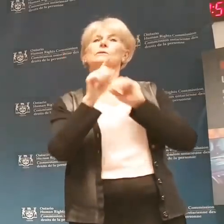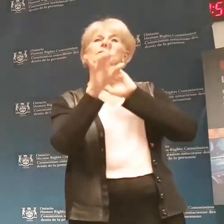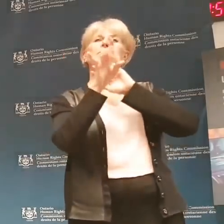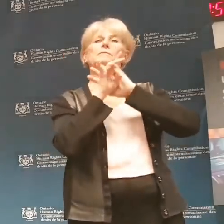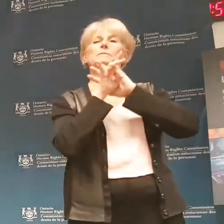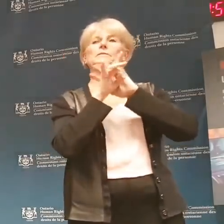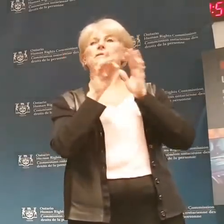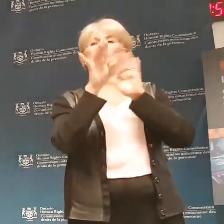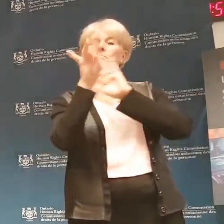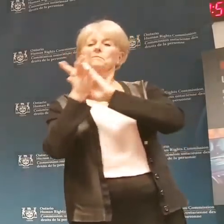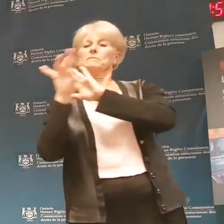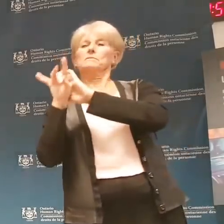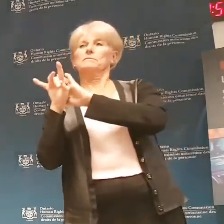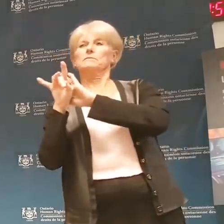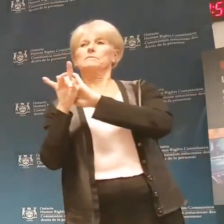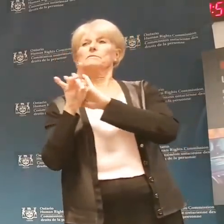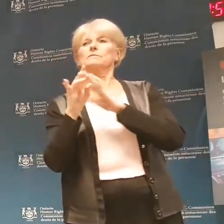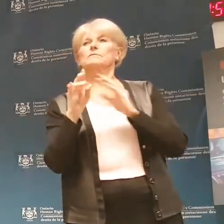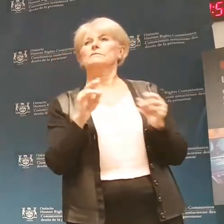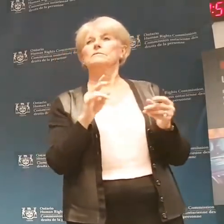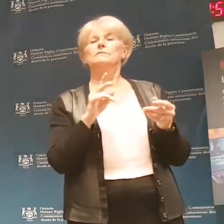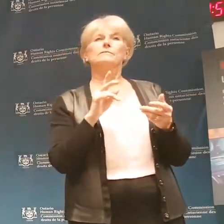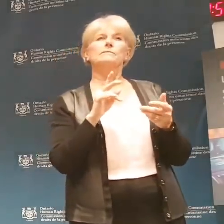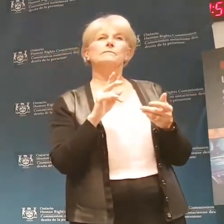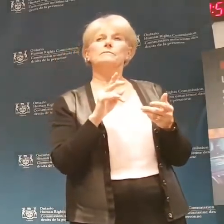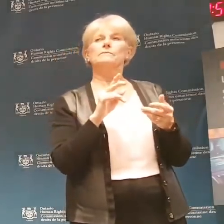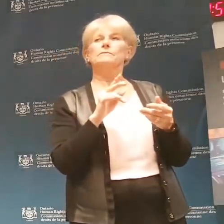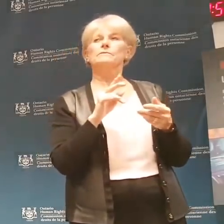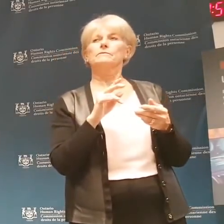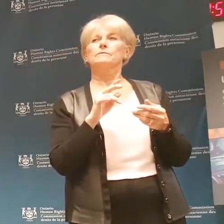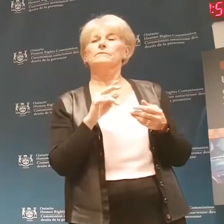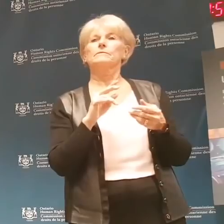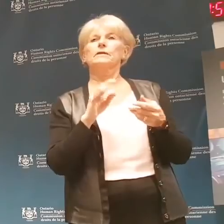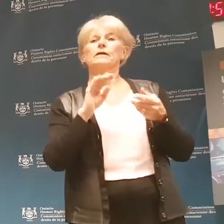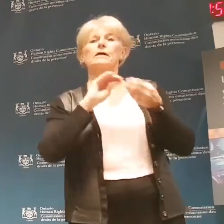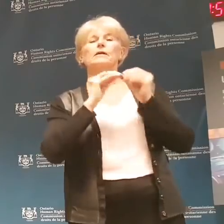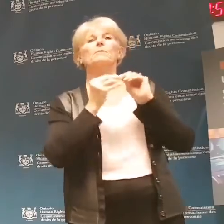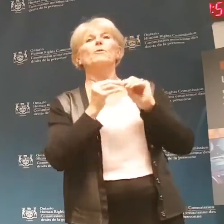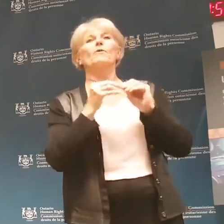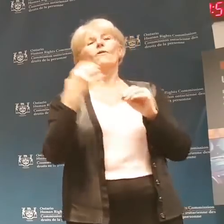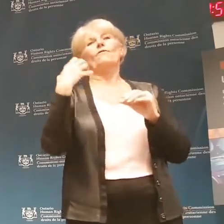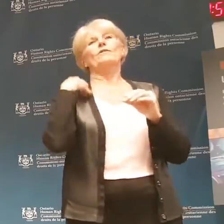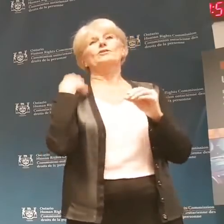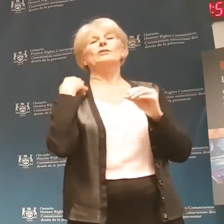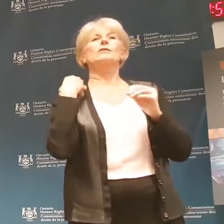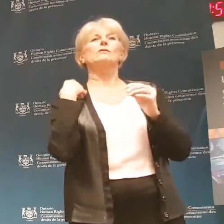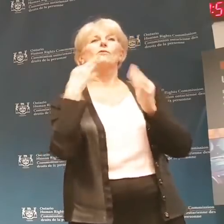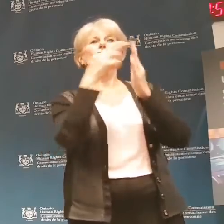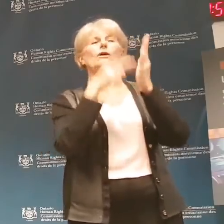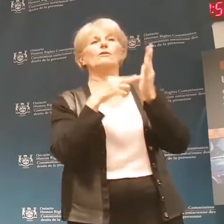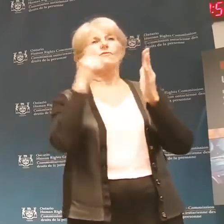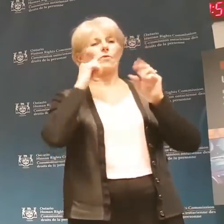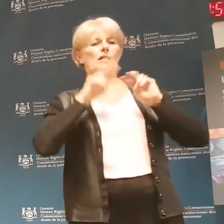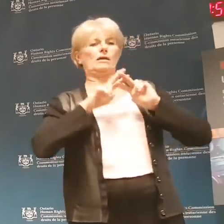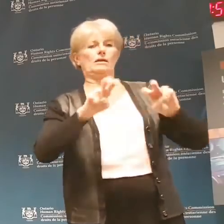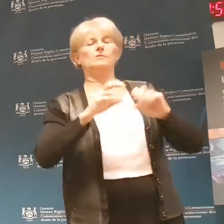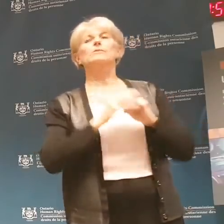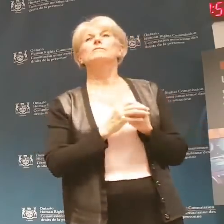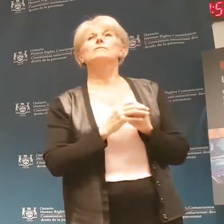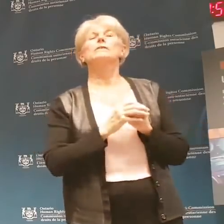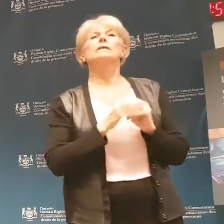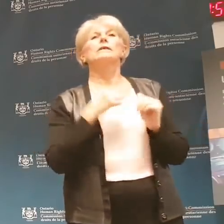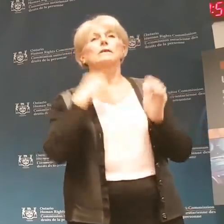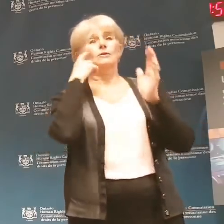number of official records for analysis. I note